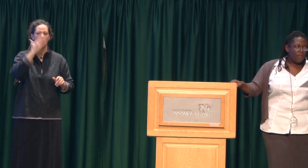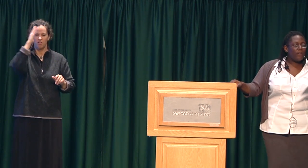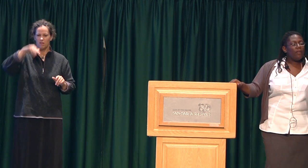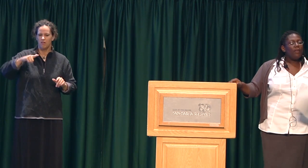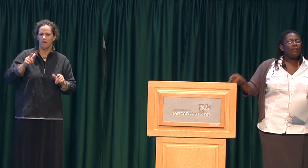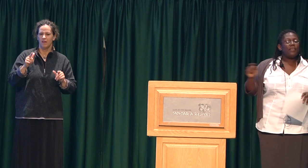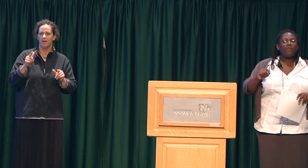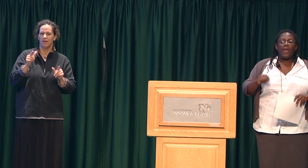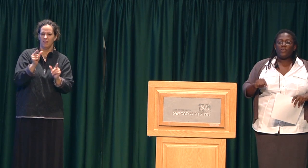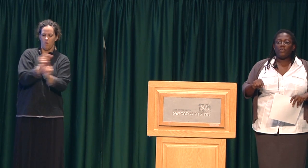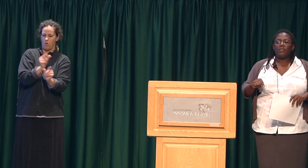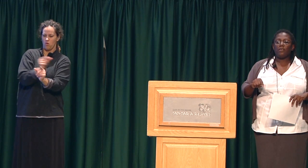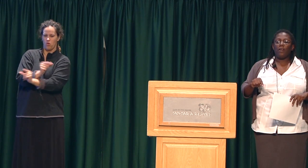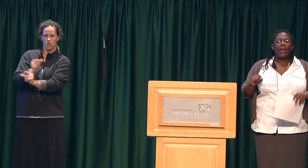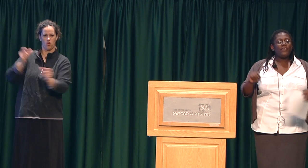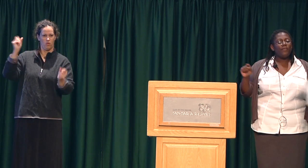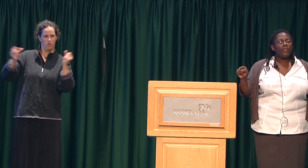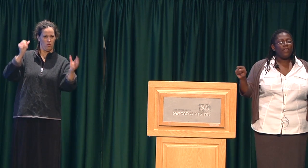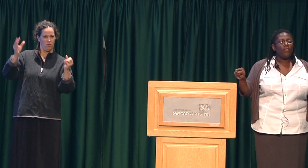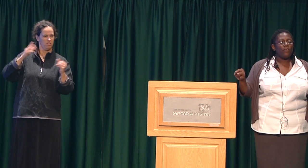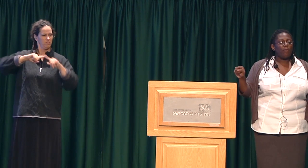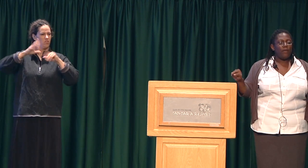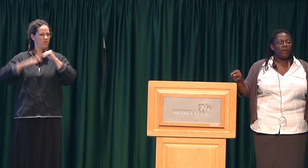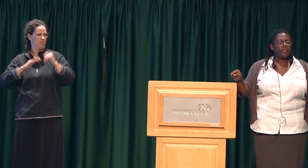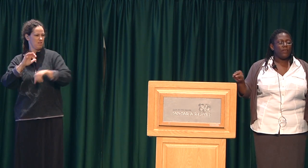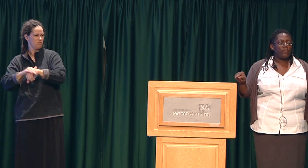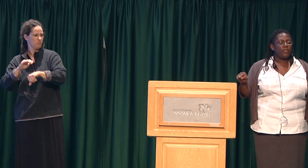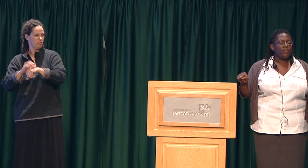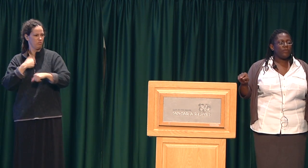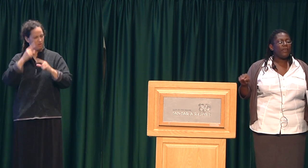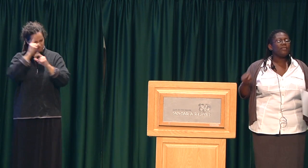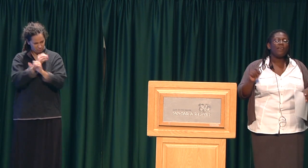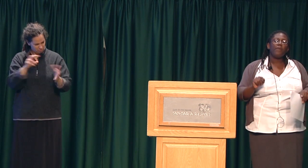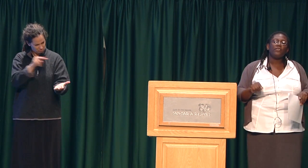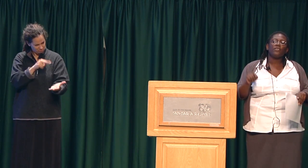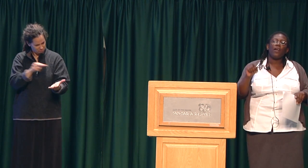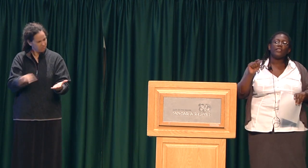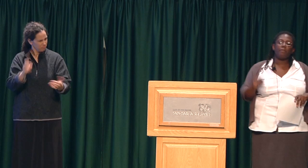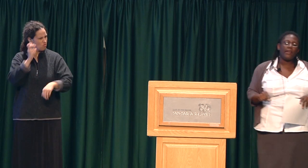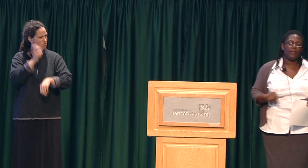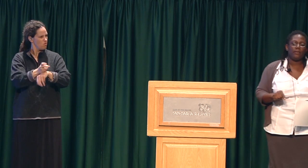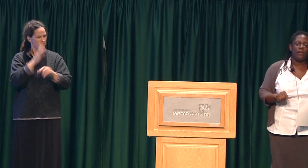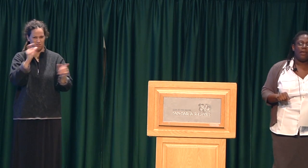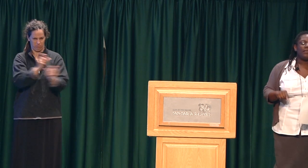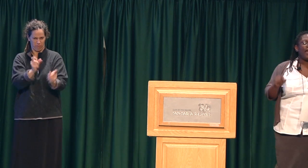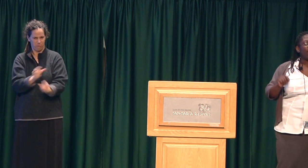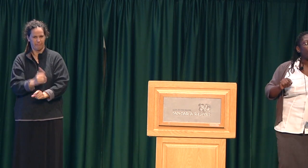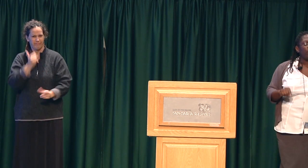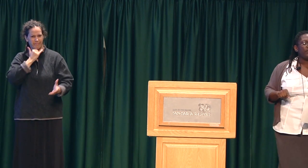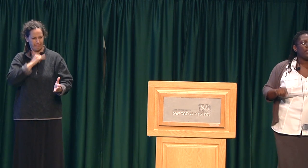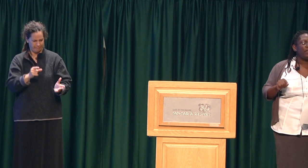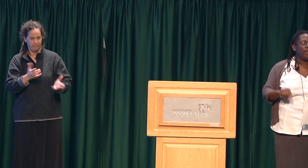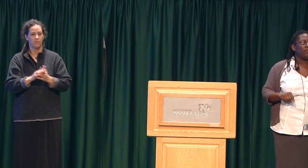And often, deaf patients are a lot different than the other minorities that are in this country, because deaf patients are expected to